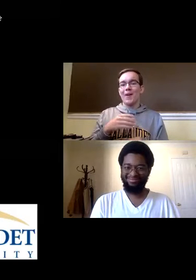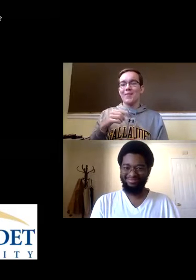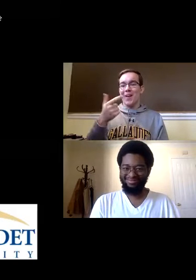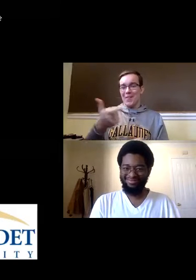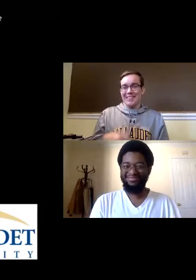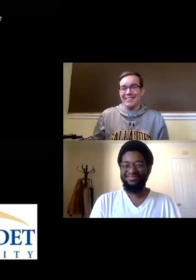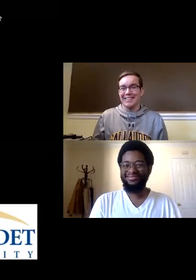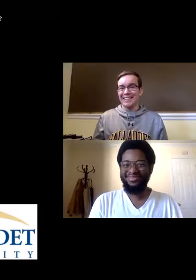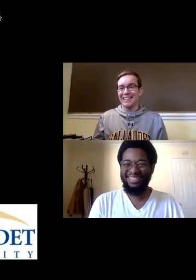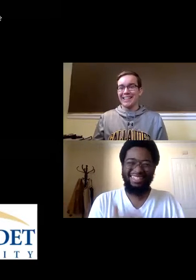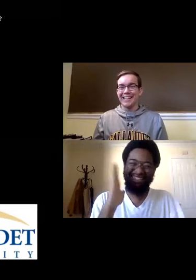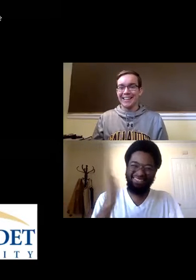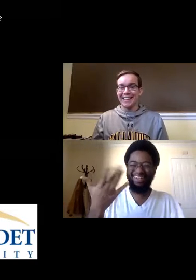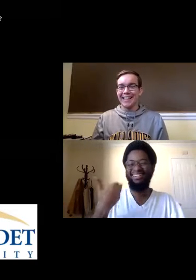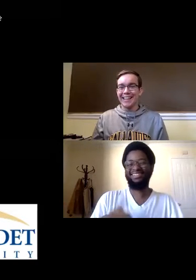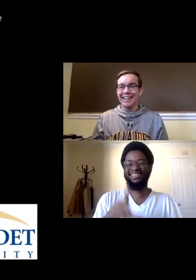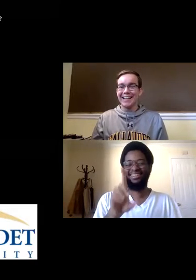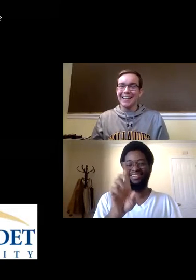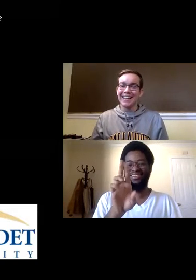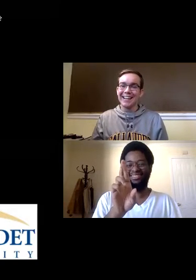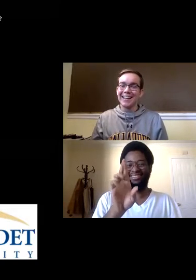Hello, everyone. Go ahead, Drake.